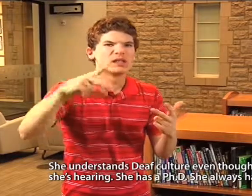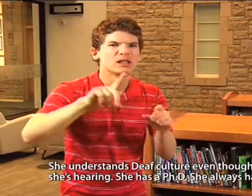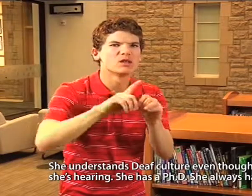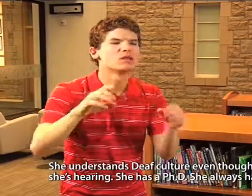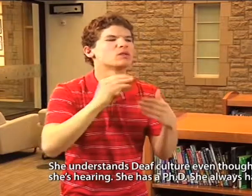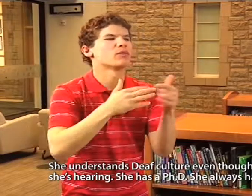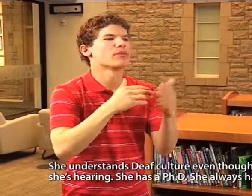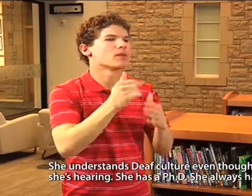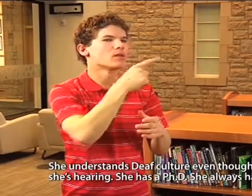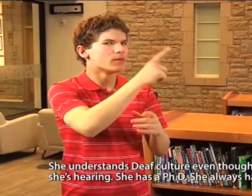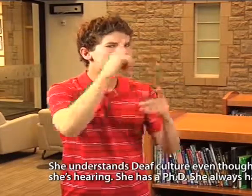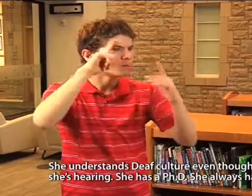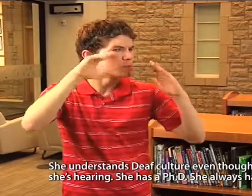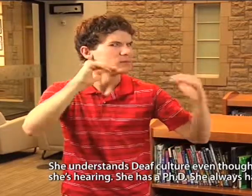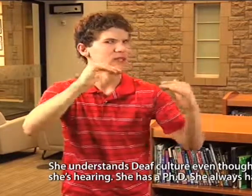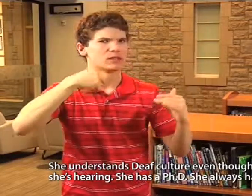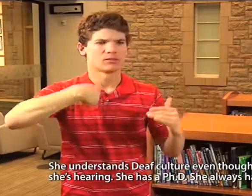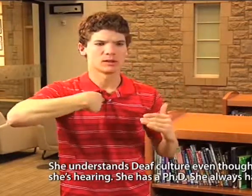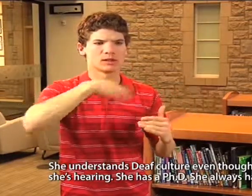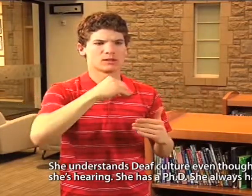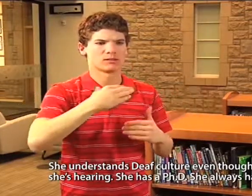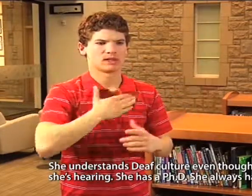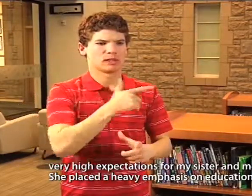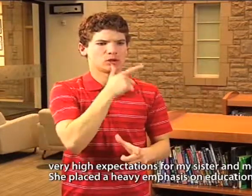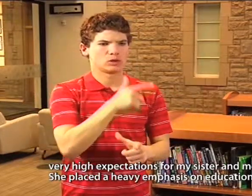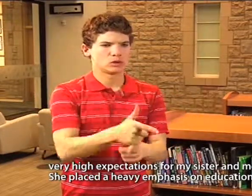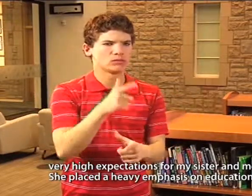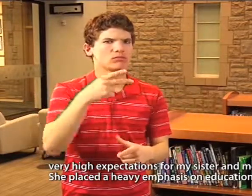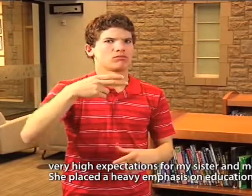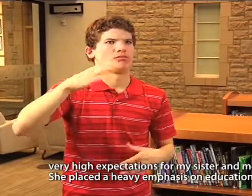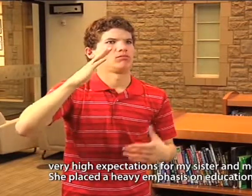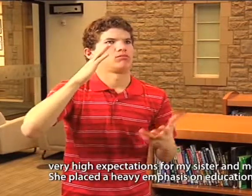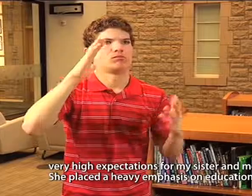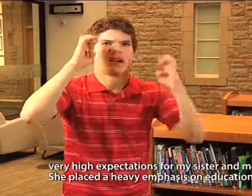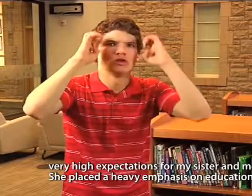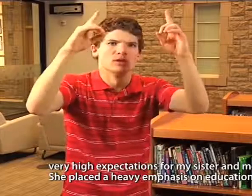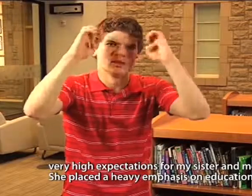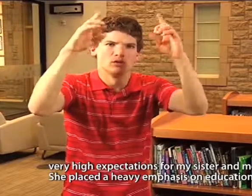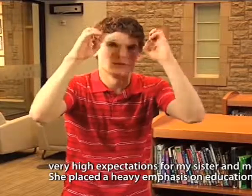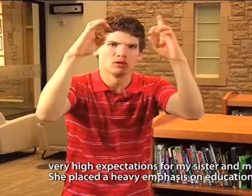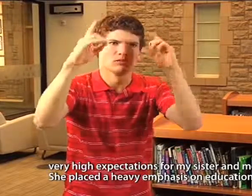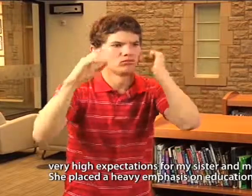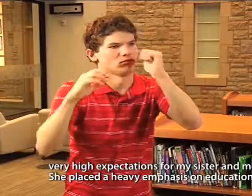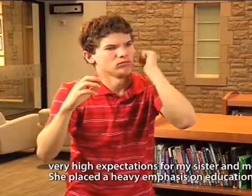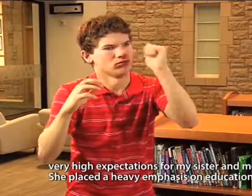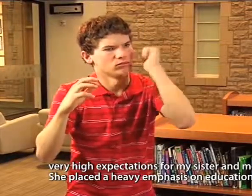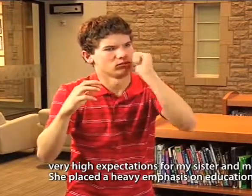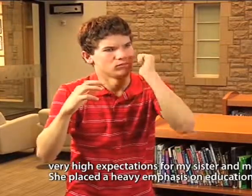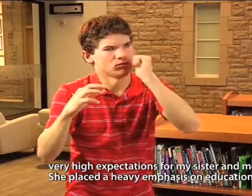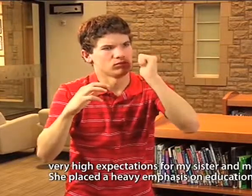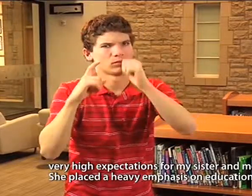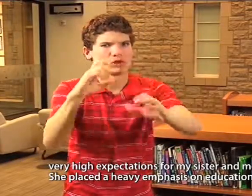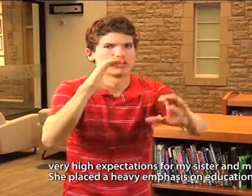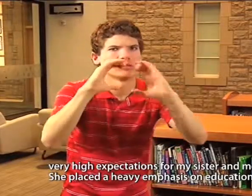She has a PhD. She always had very high expectations for my sister and me. She placed a heavy emphasis